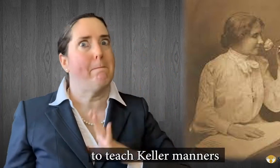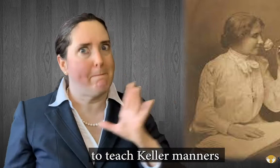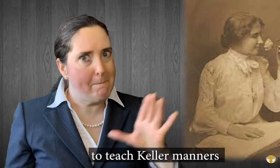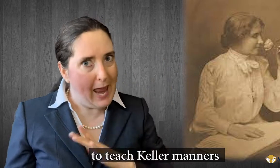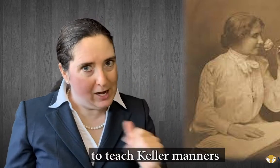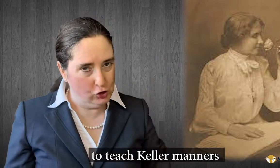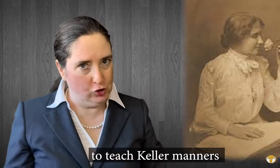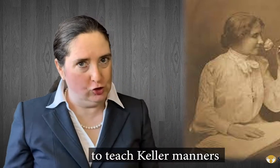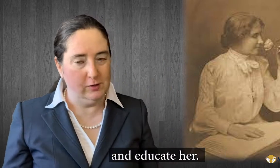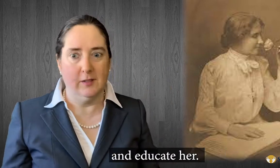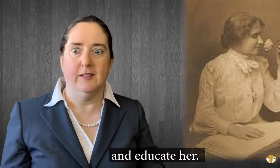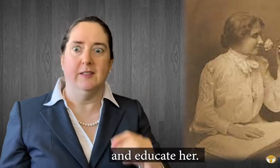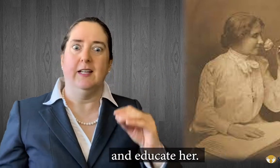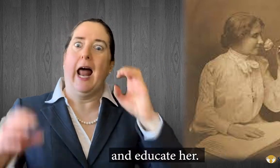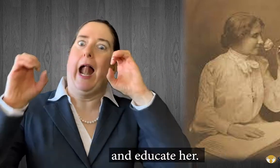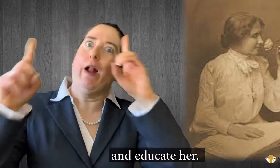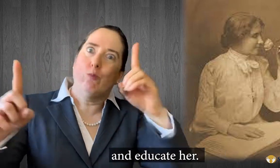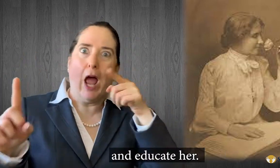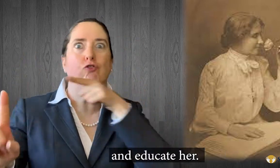To teach Keller manners and educate her.